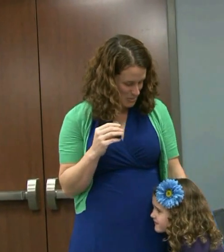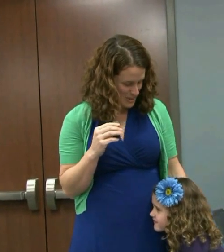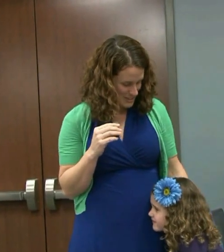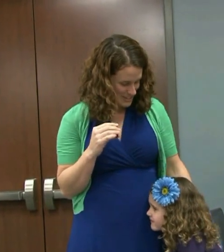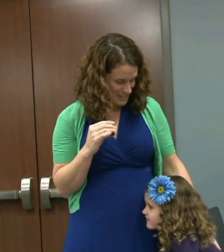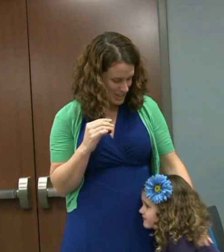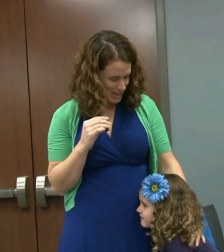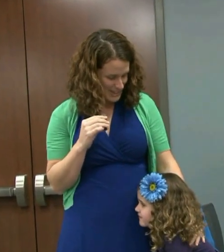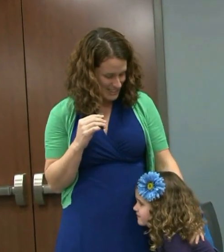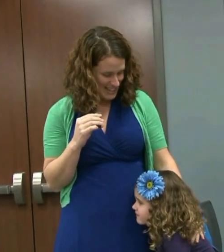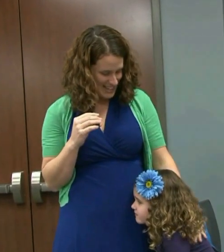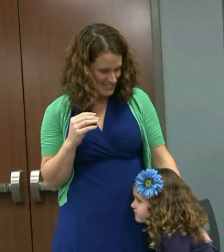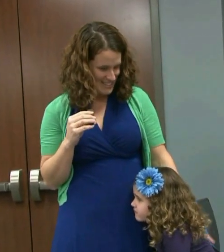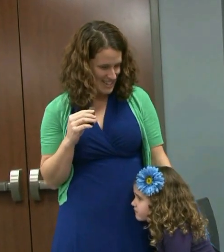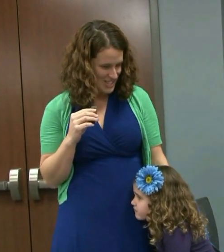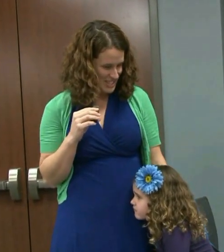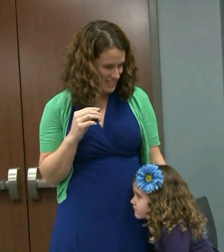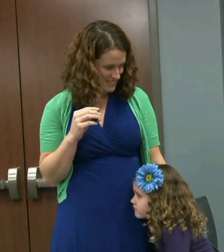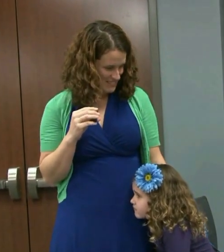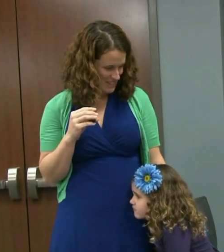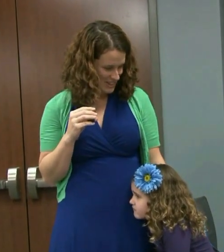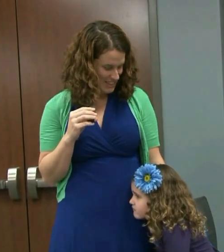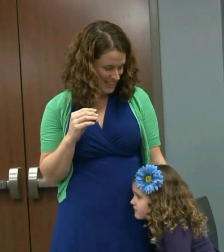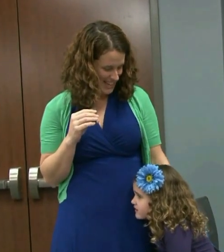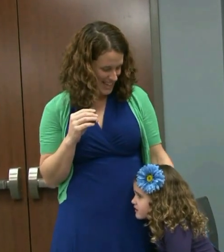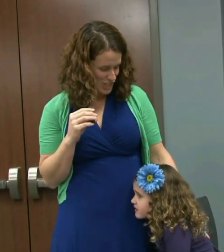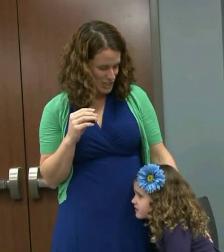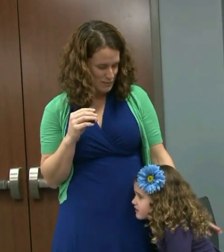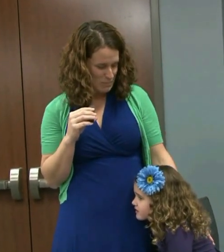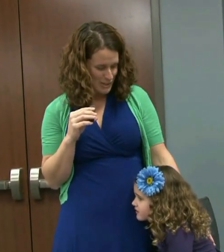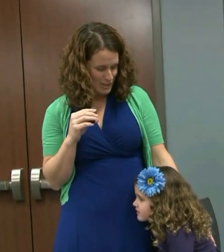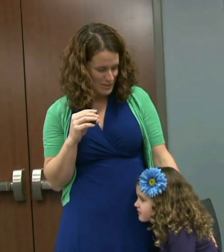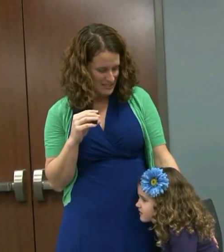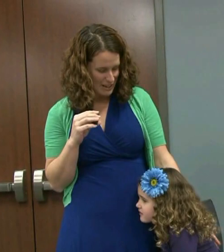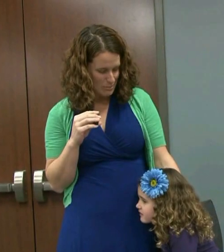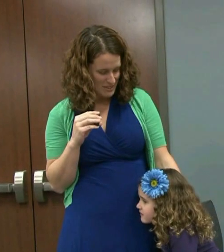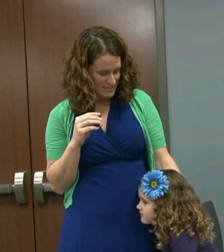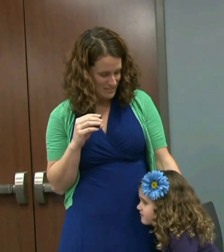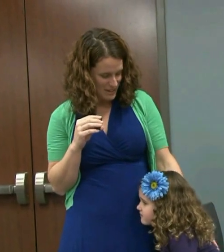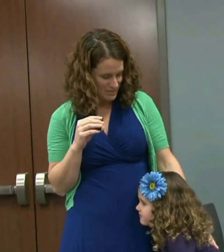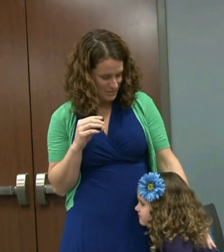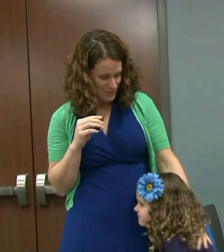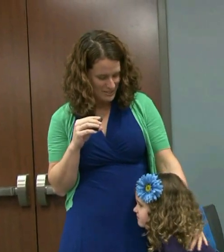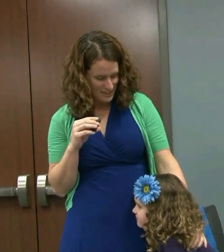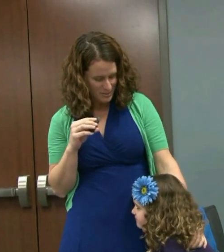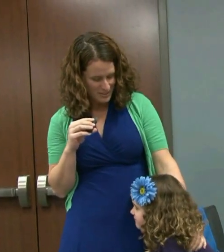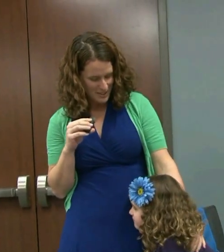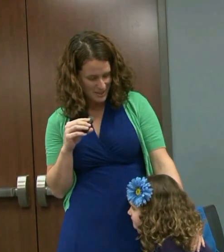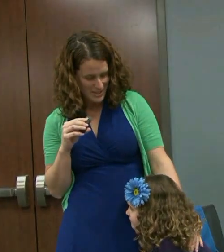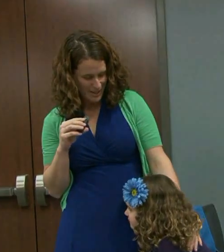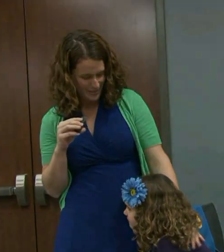neighborhood kindergarten class, and she loves hearing, and she loves being a Girl Scout because the founder of Girl Scouts was also deaf.